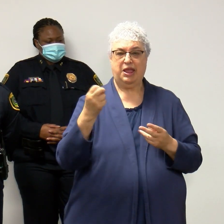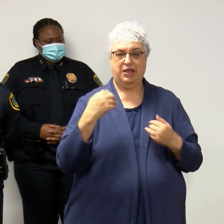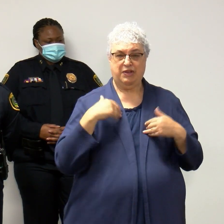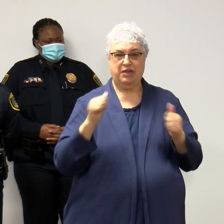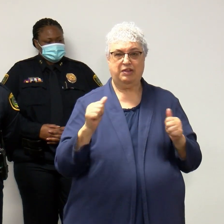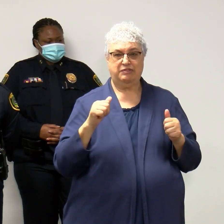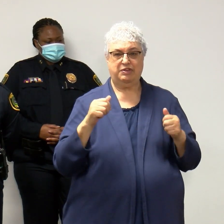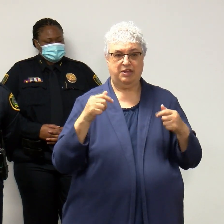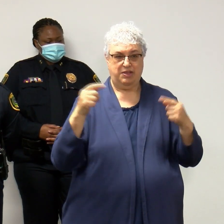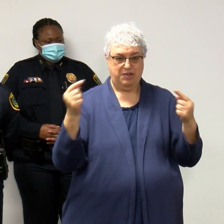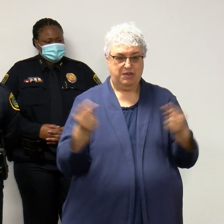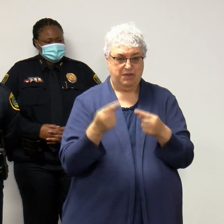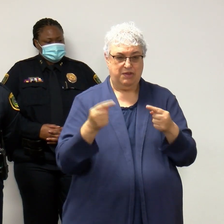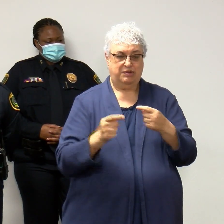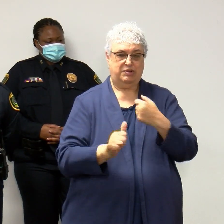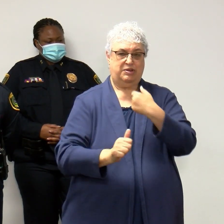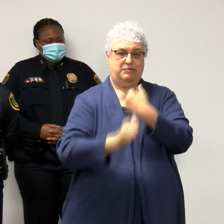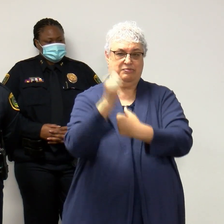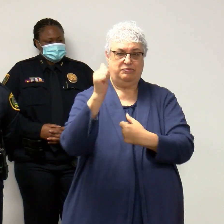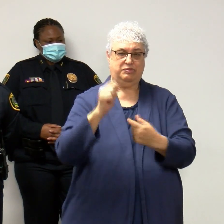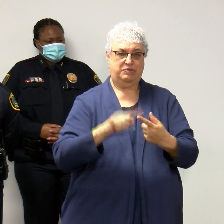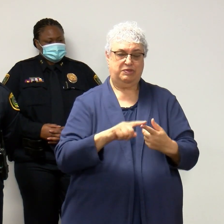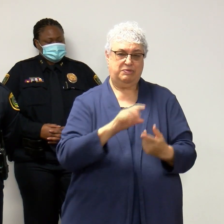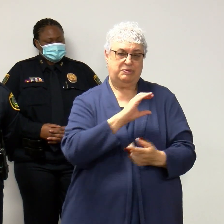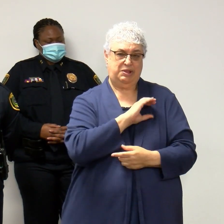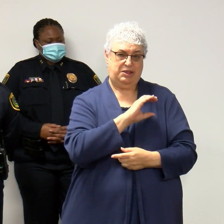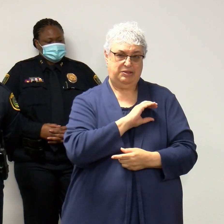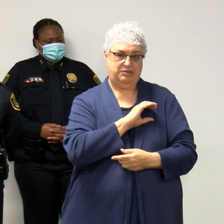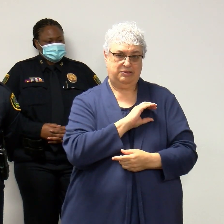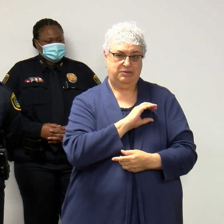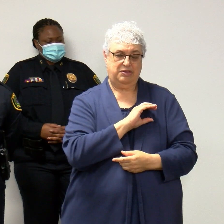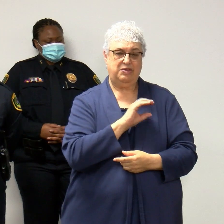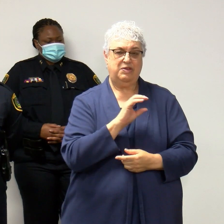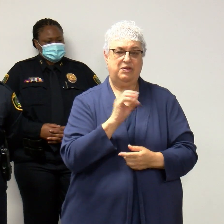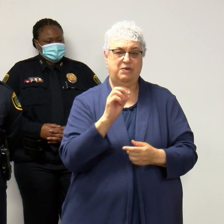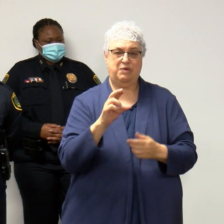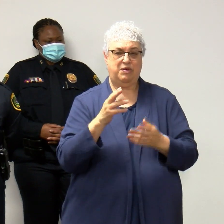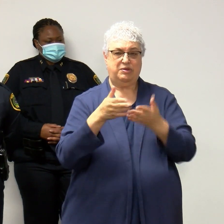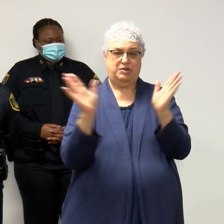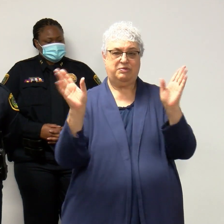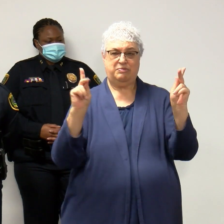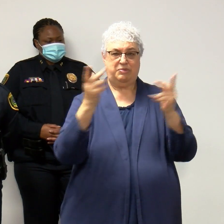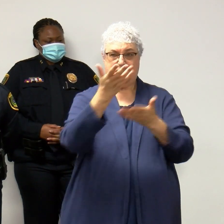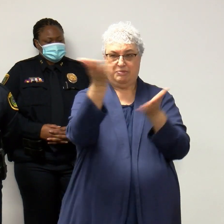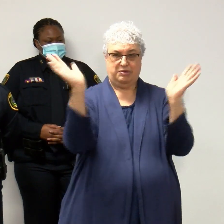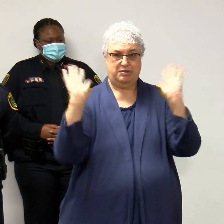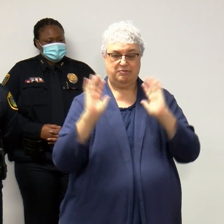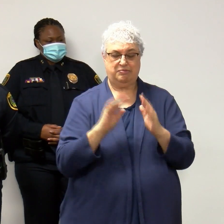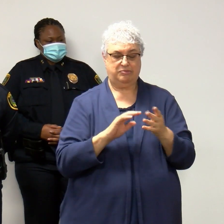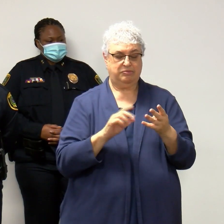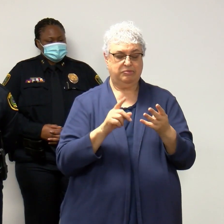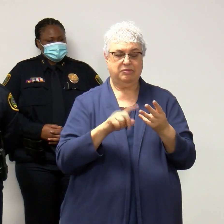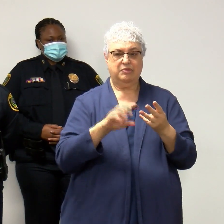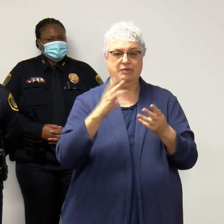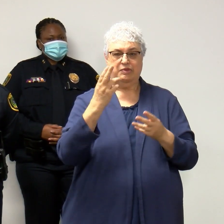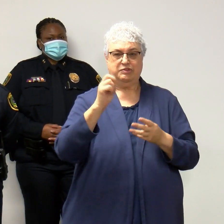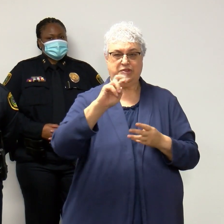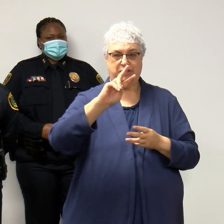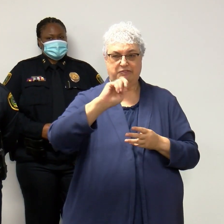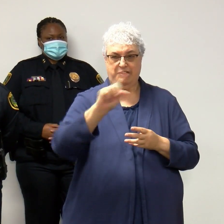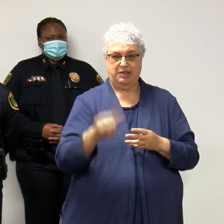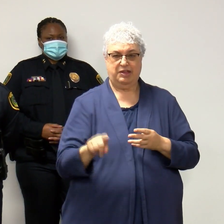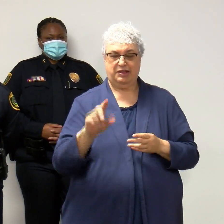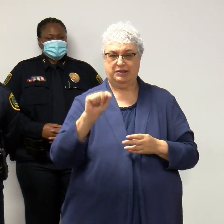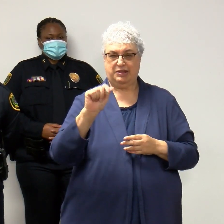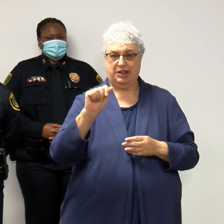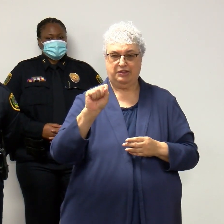could have posed an imminent threat to the officers or to the general public? And if Mr. Chavez had a taser